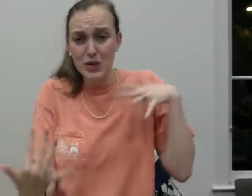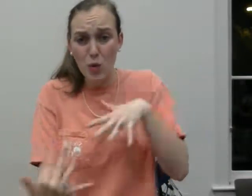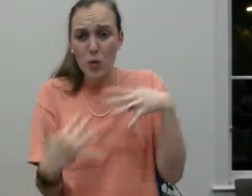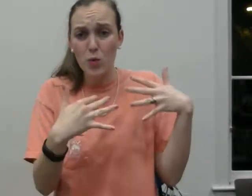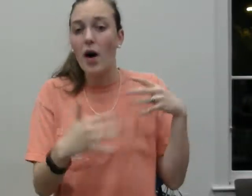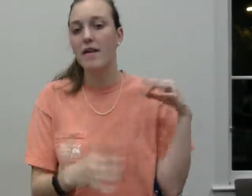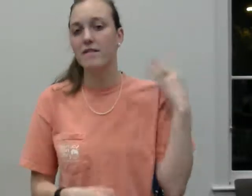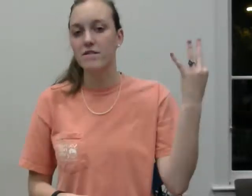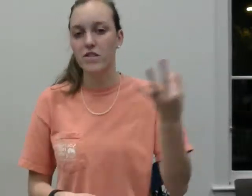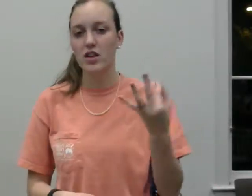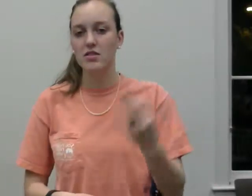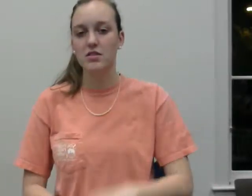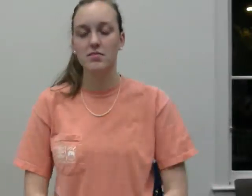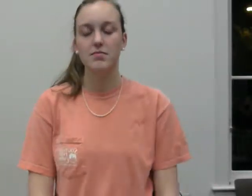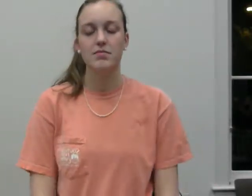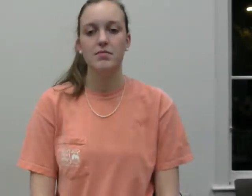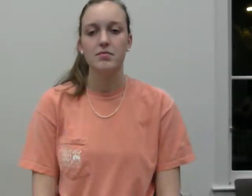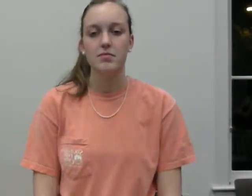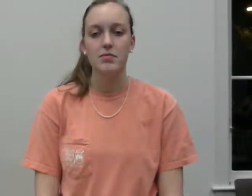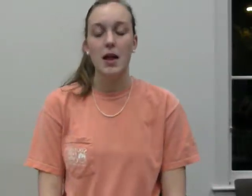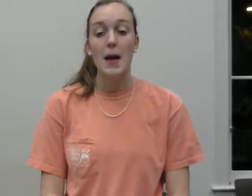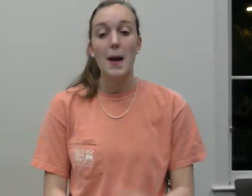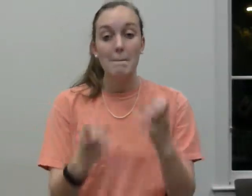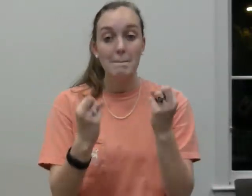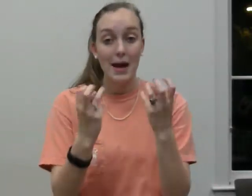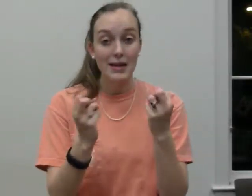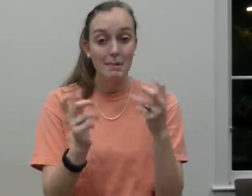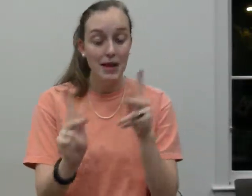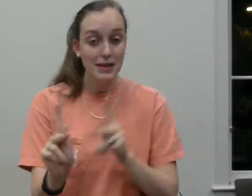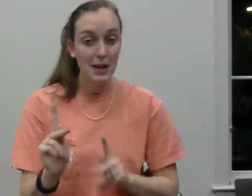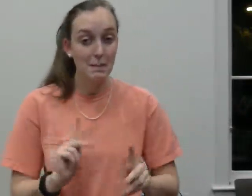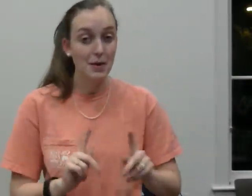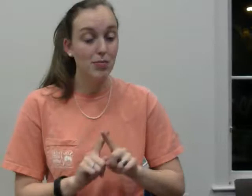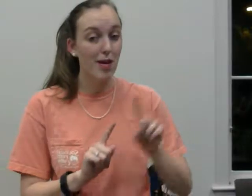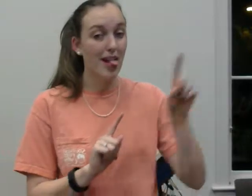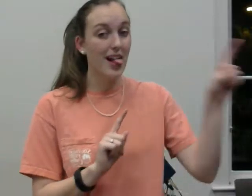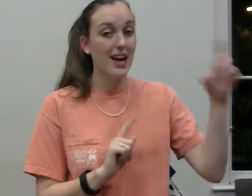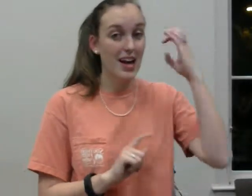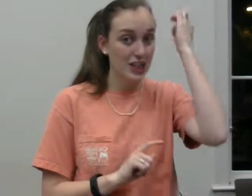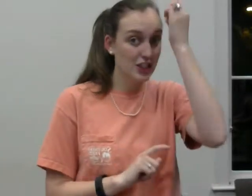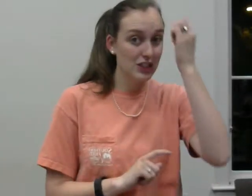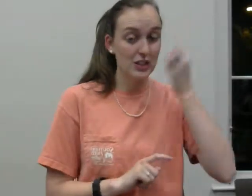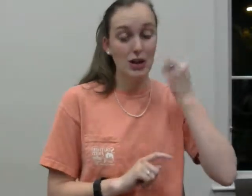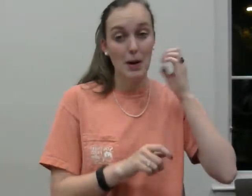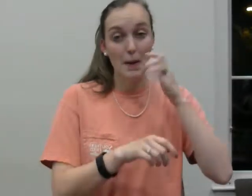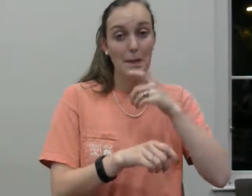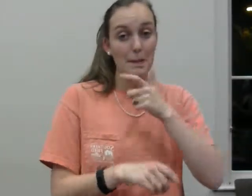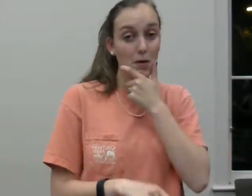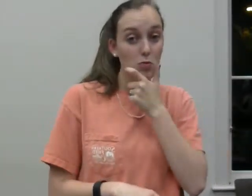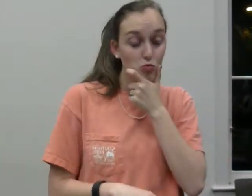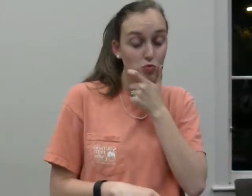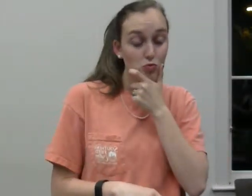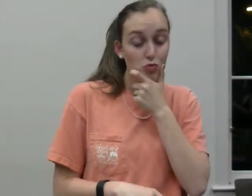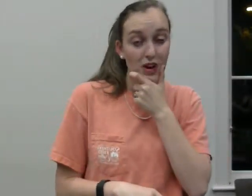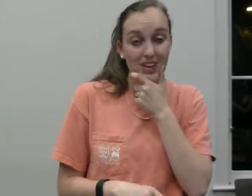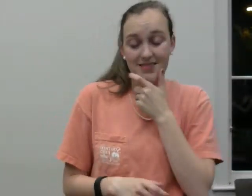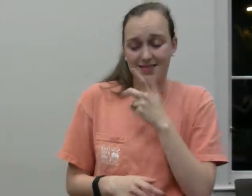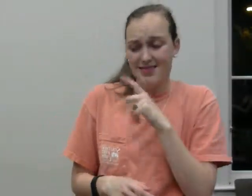many people in Britain began to oppose the war. And a large part of that, money. It's expensive. Fighting the war